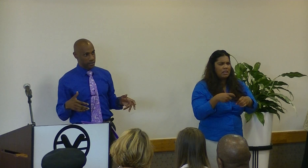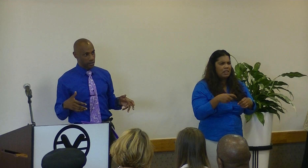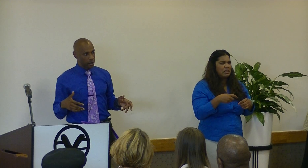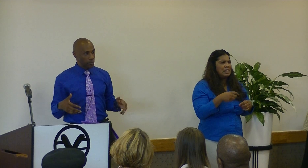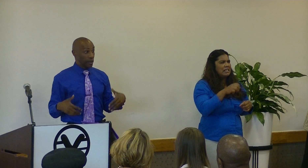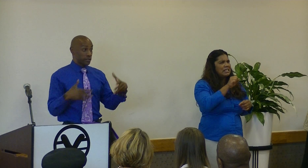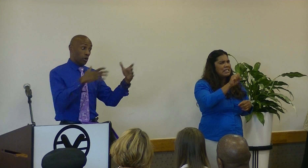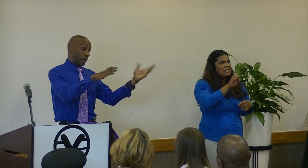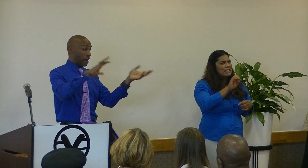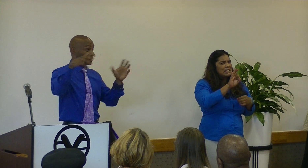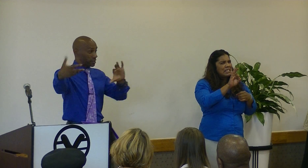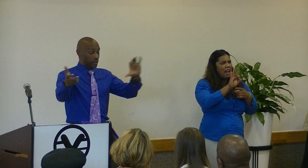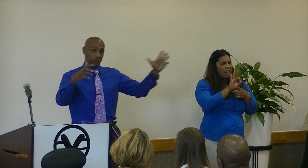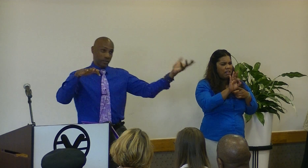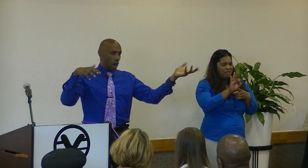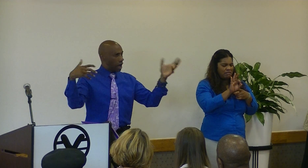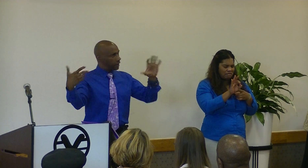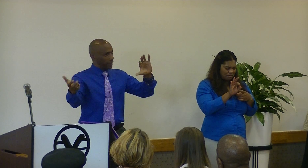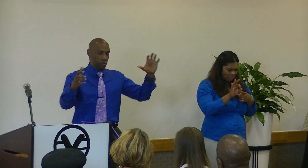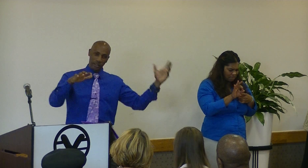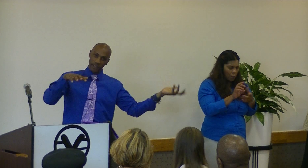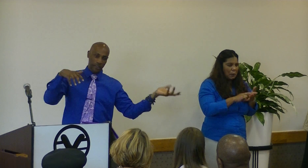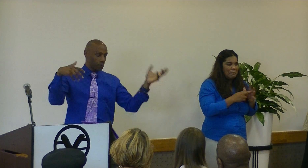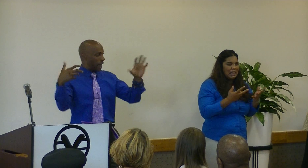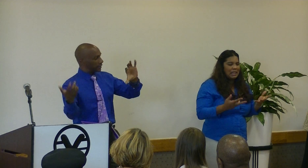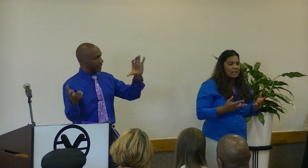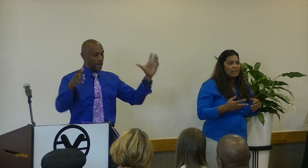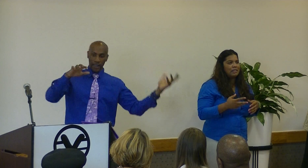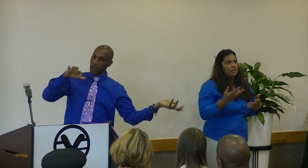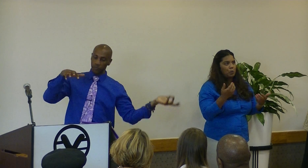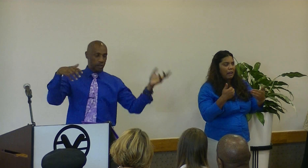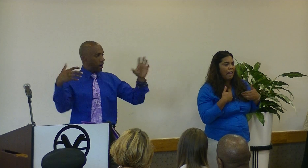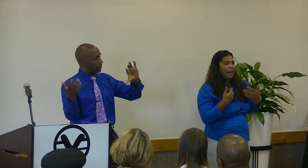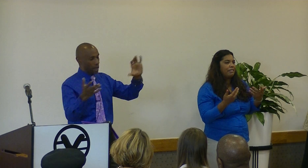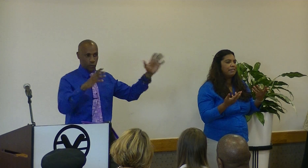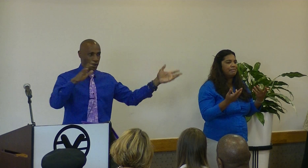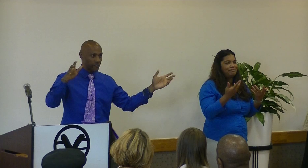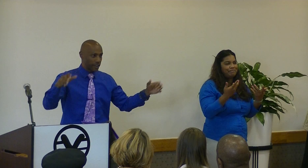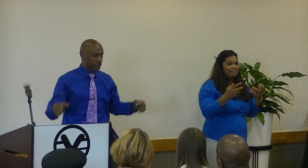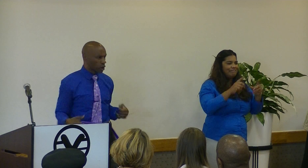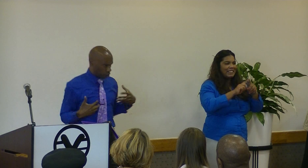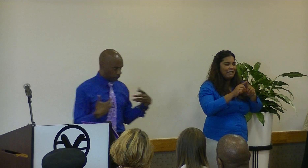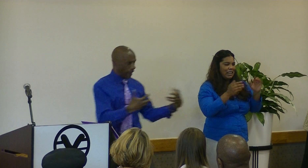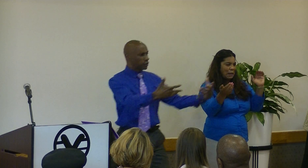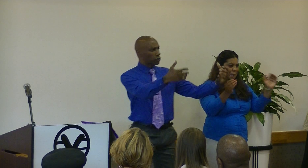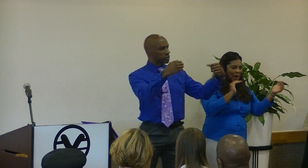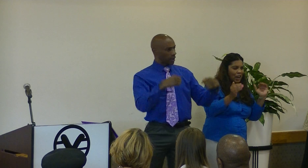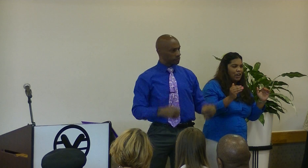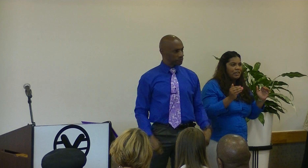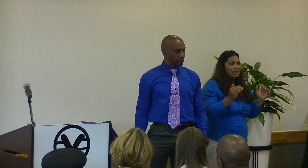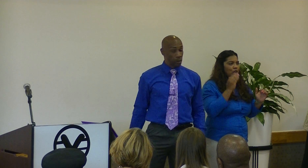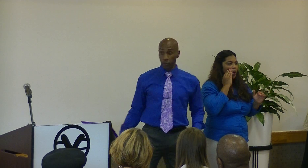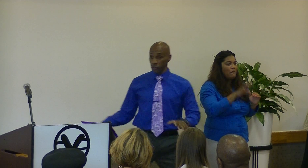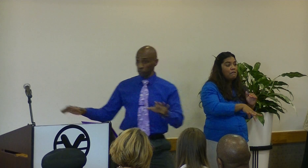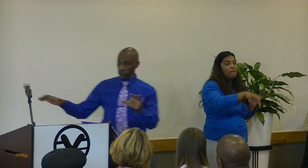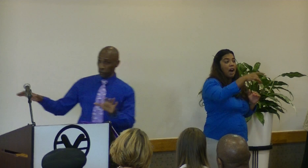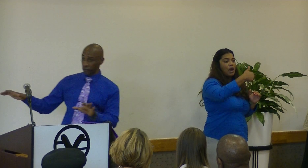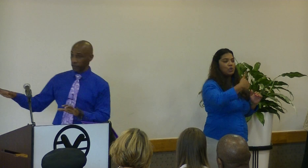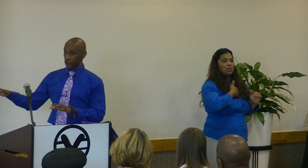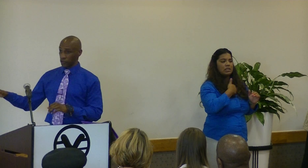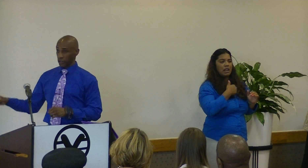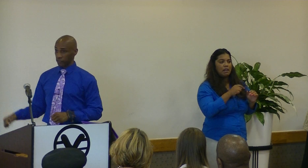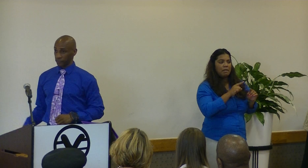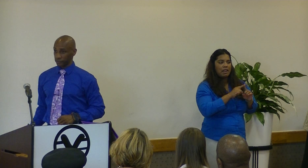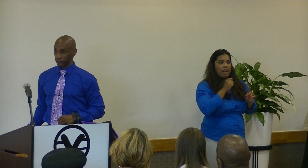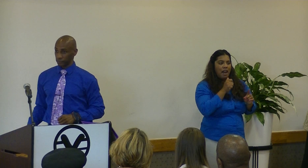about is? Because we have this odd, interesting duality, dichotomy, paradox, whatever it is, to find yourself. But don't be too